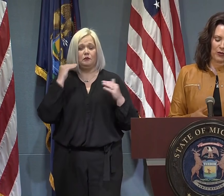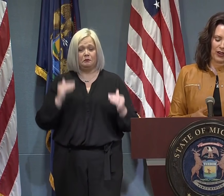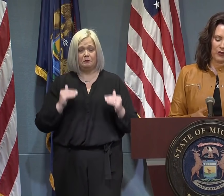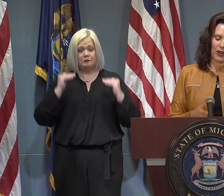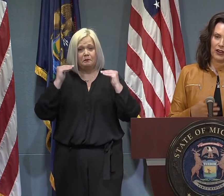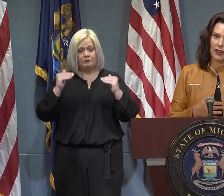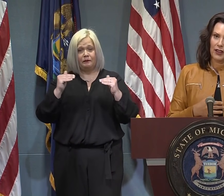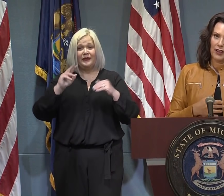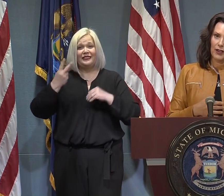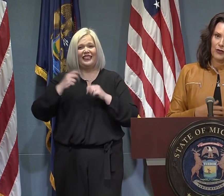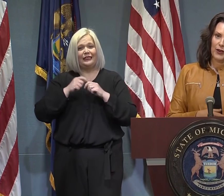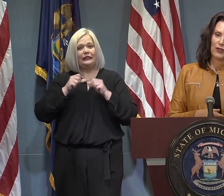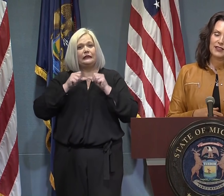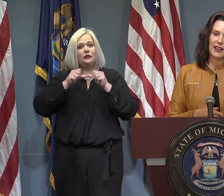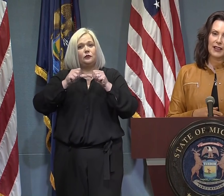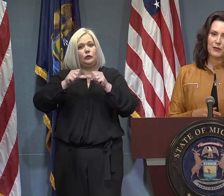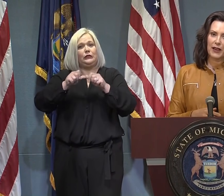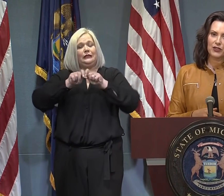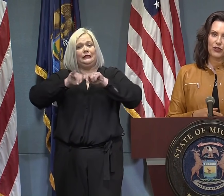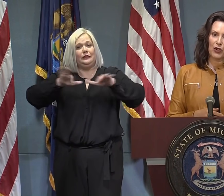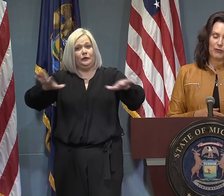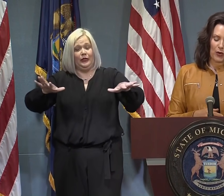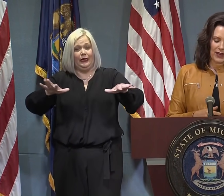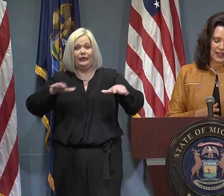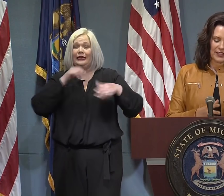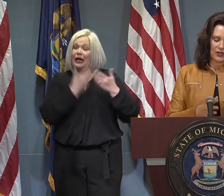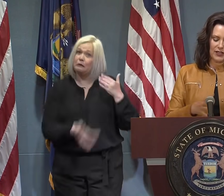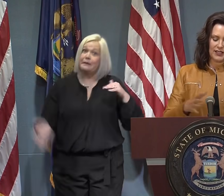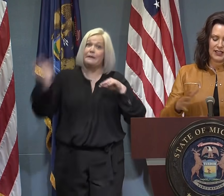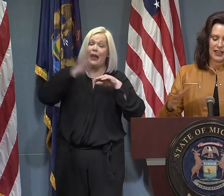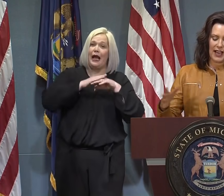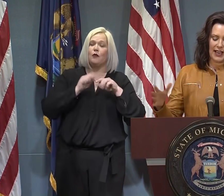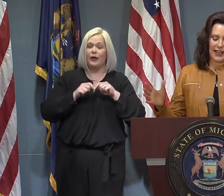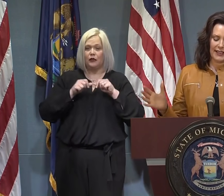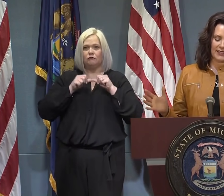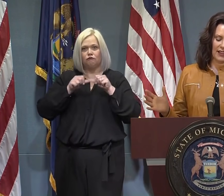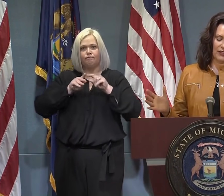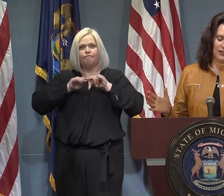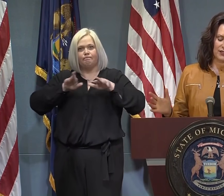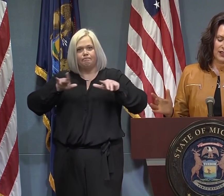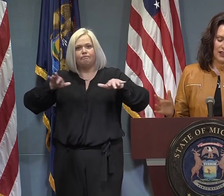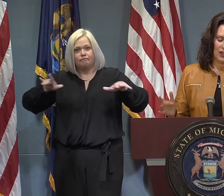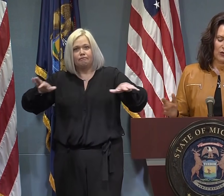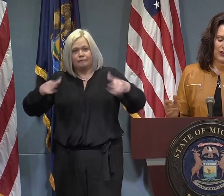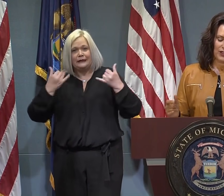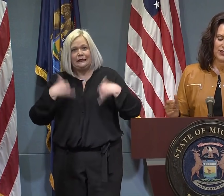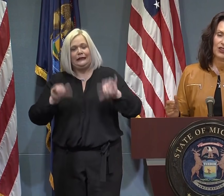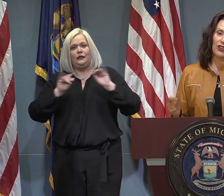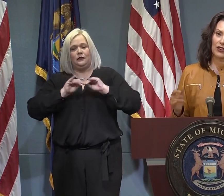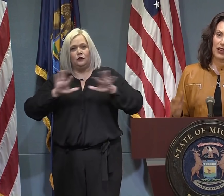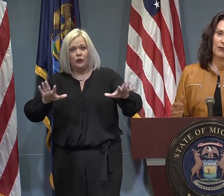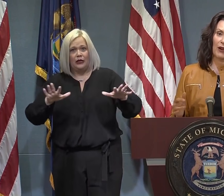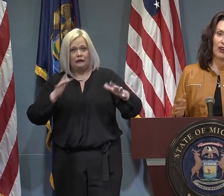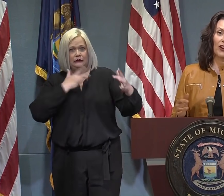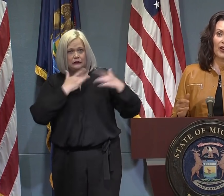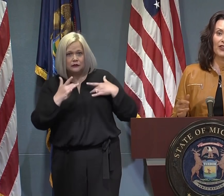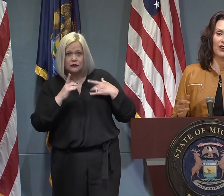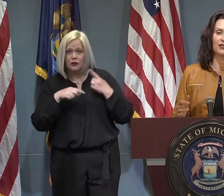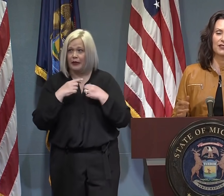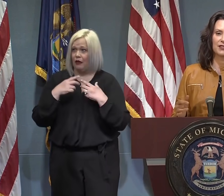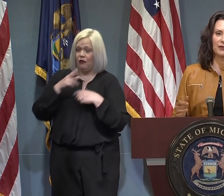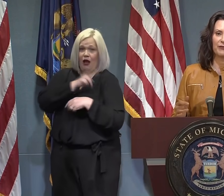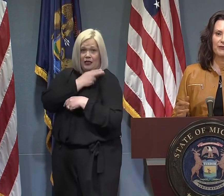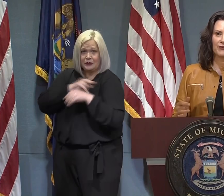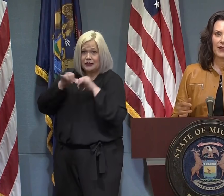persistent spread, where we don't see the exponential growth, but we continue to see high case levels with concern about our